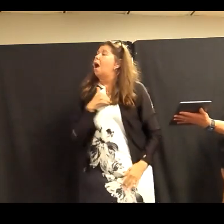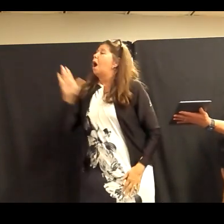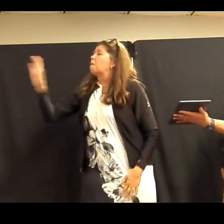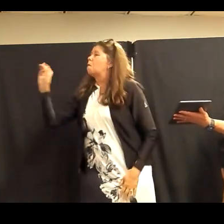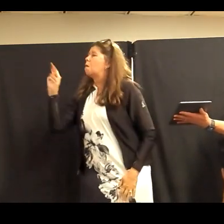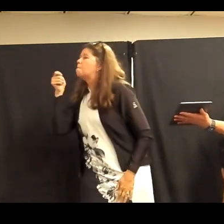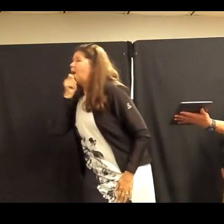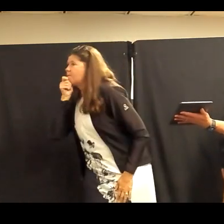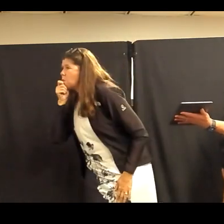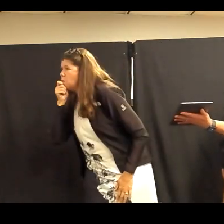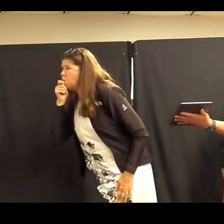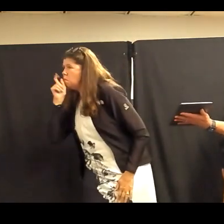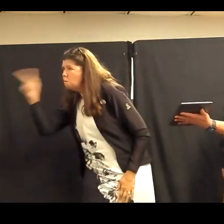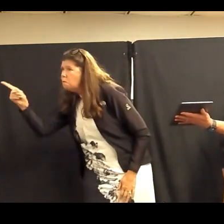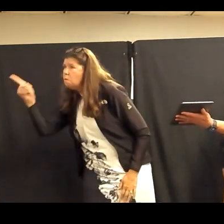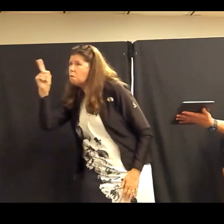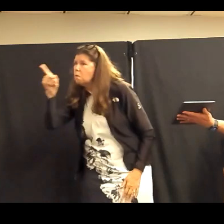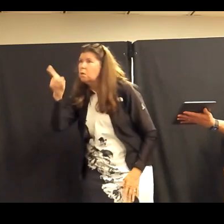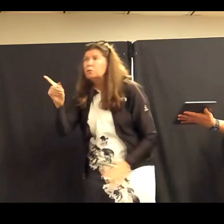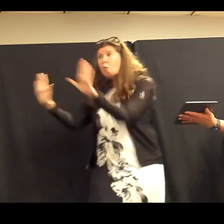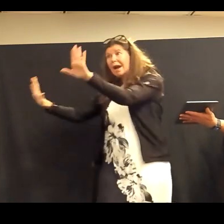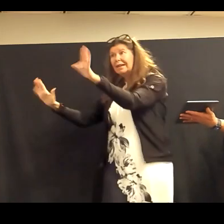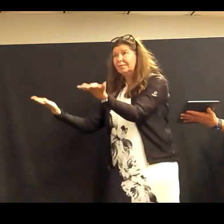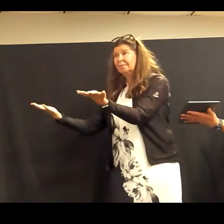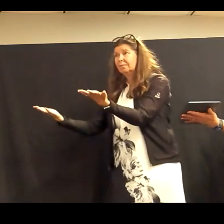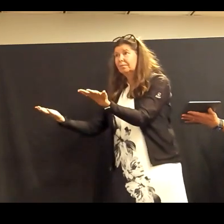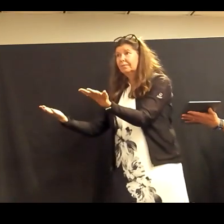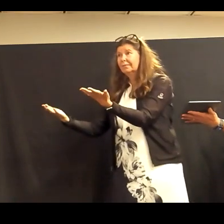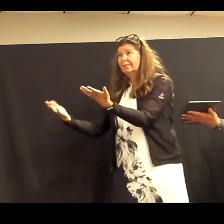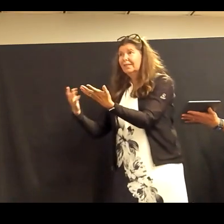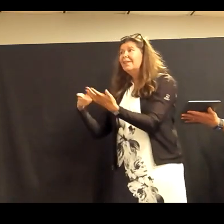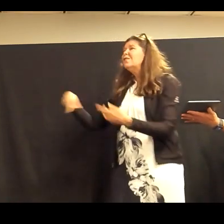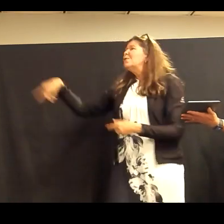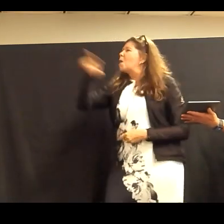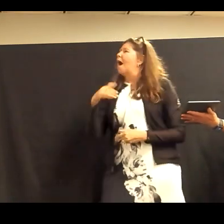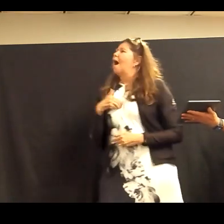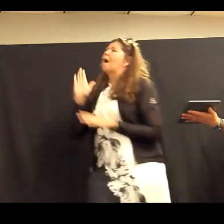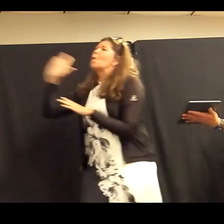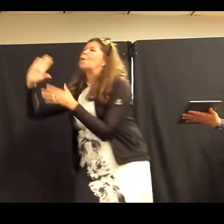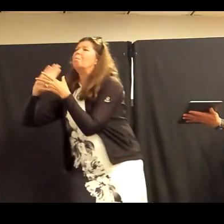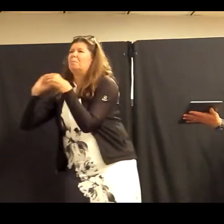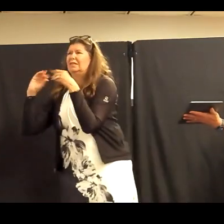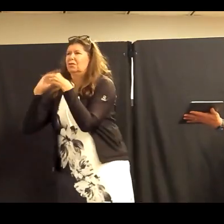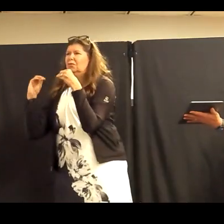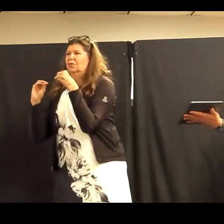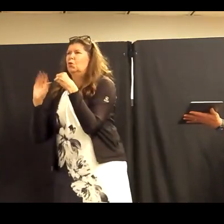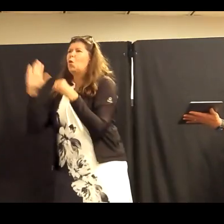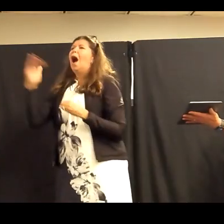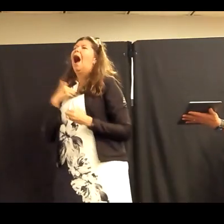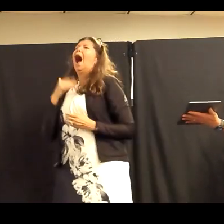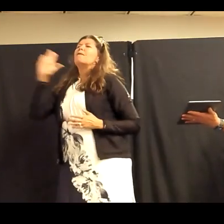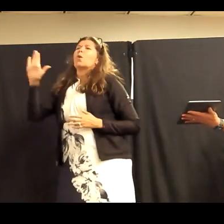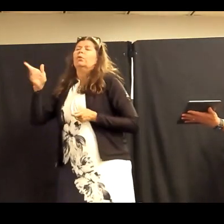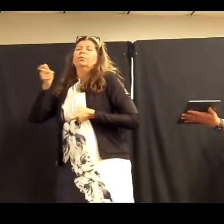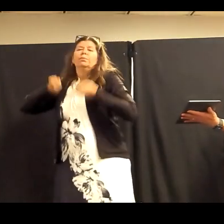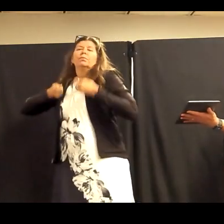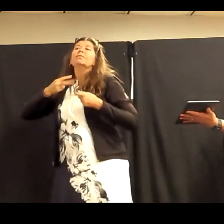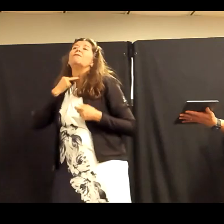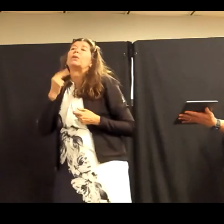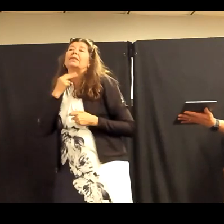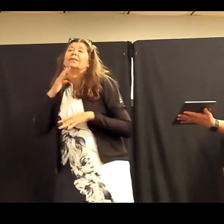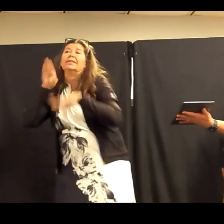Each of you board members have your own microphone. I see it. It's fantastic. You're able to share